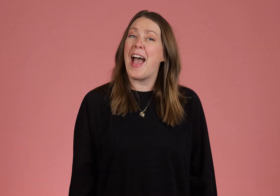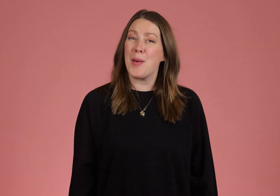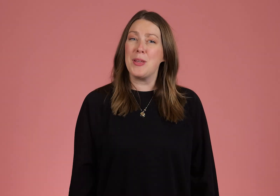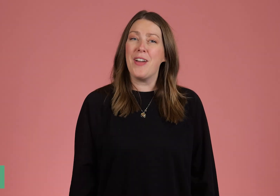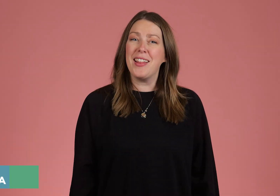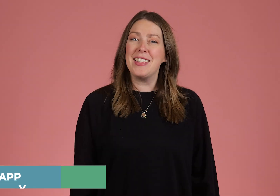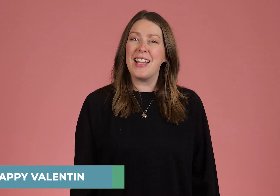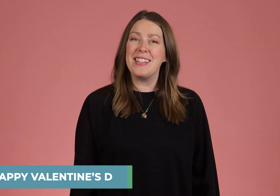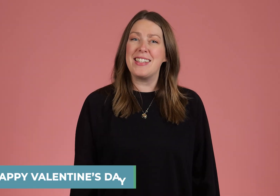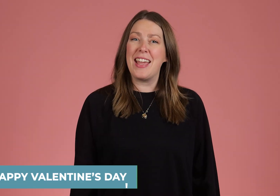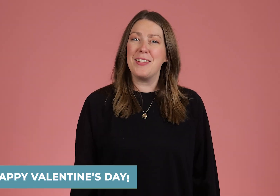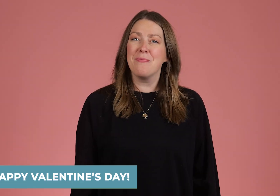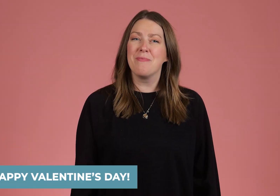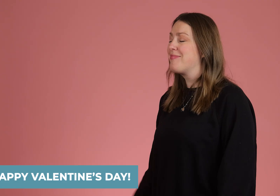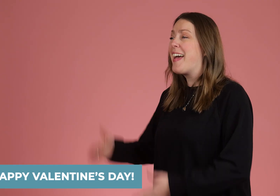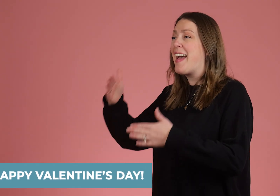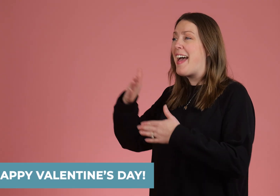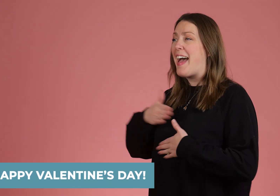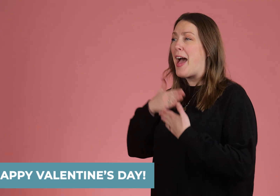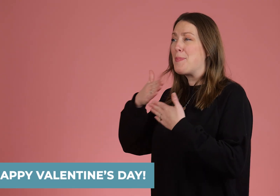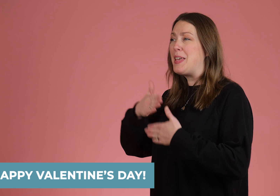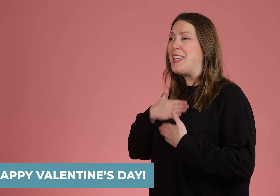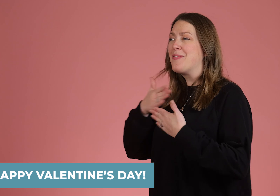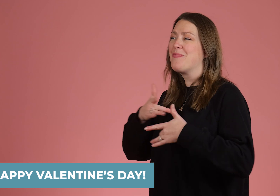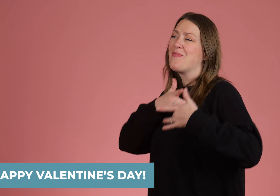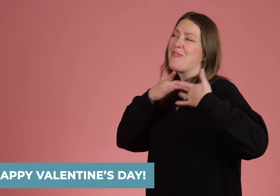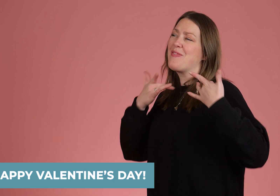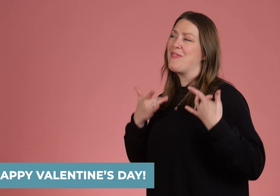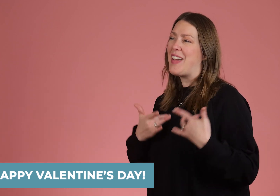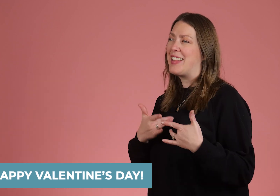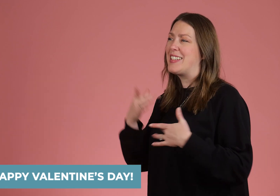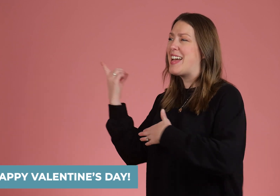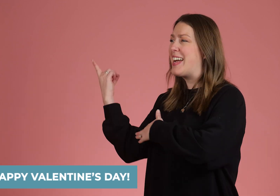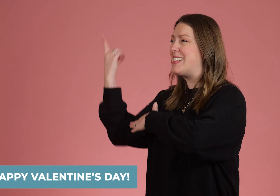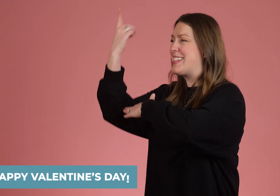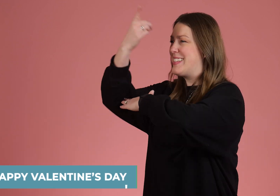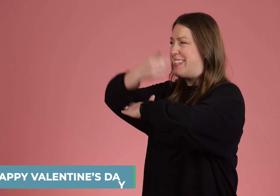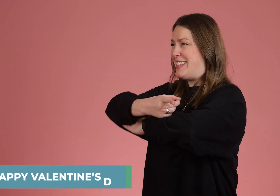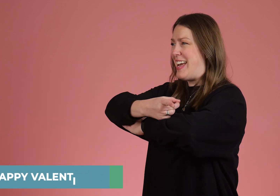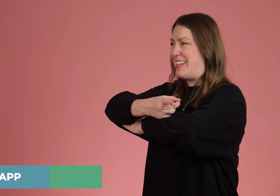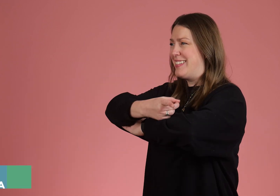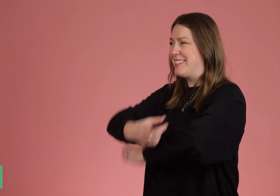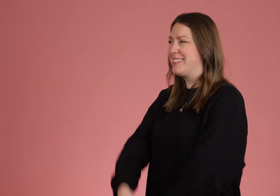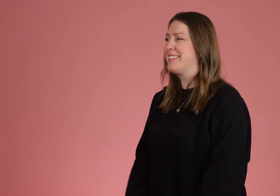Happy Valentine's Day. Happy Valentine's Day.